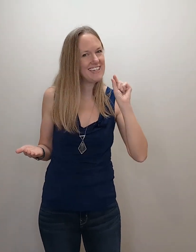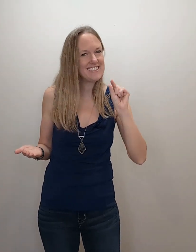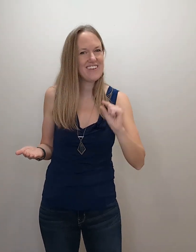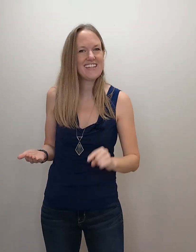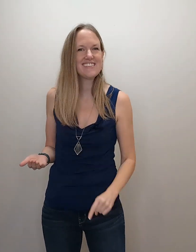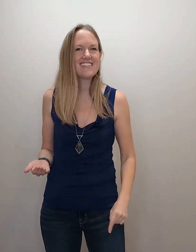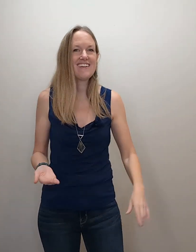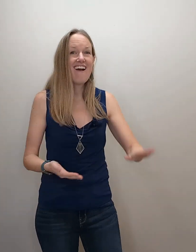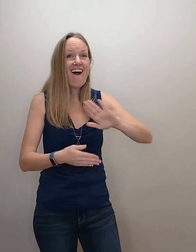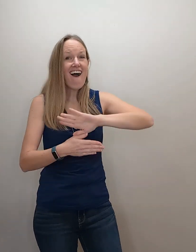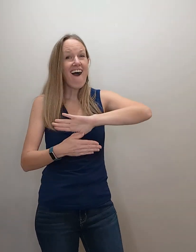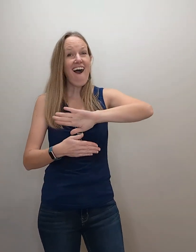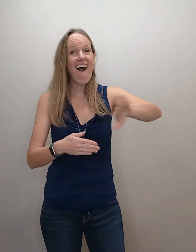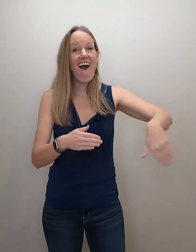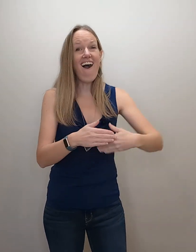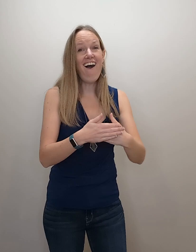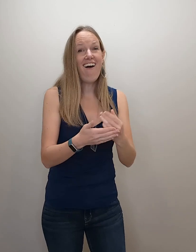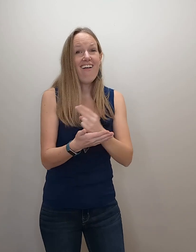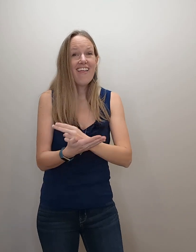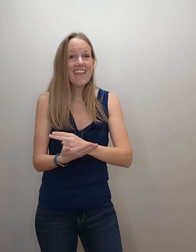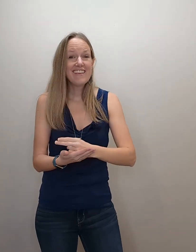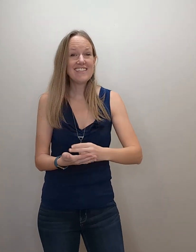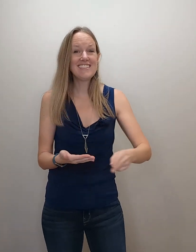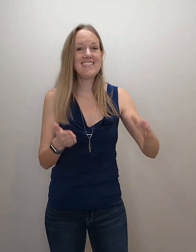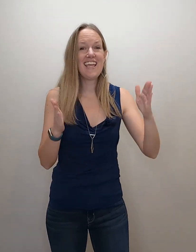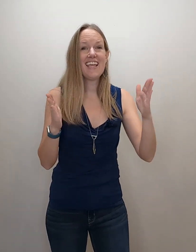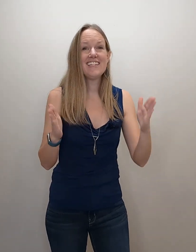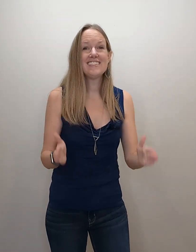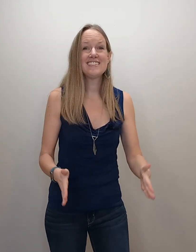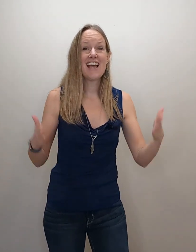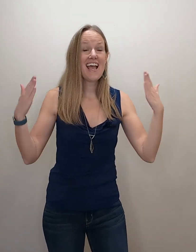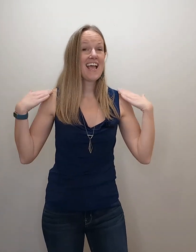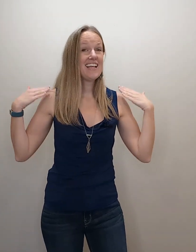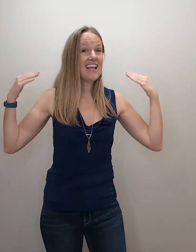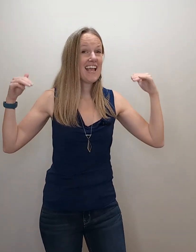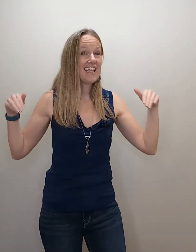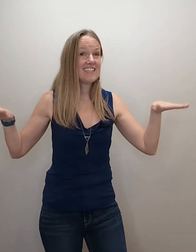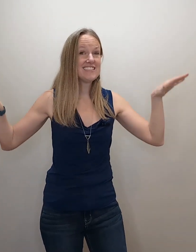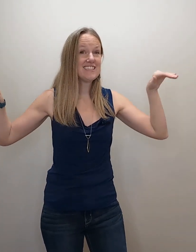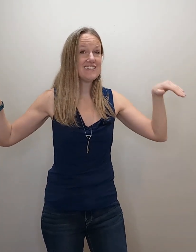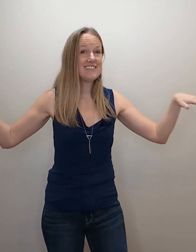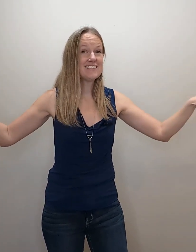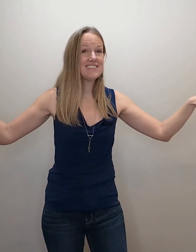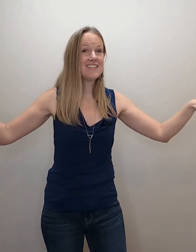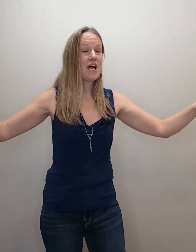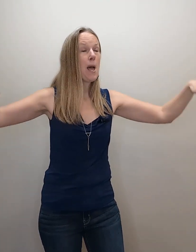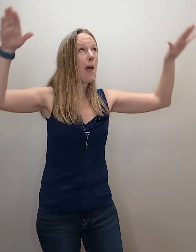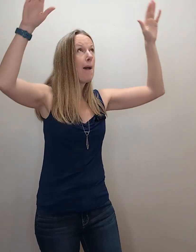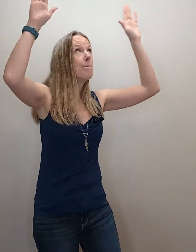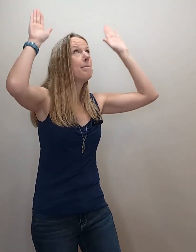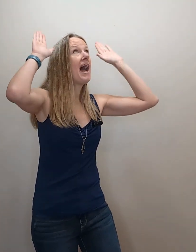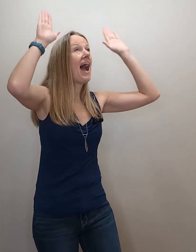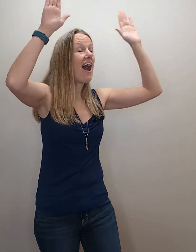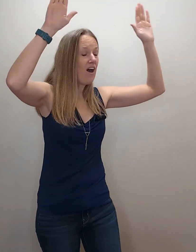touch faster. All the saints and angels